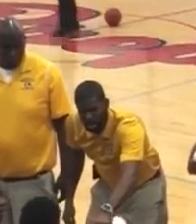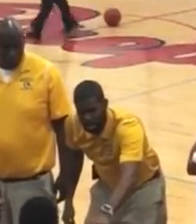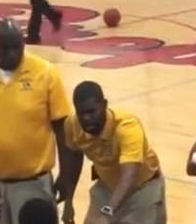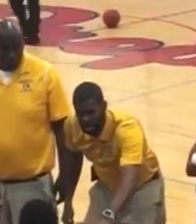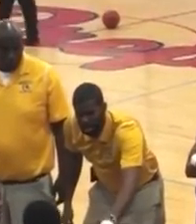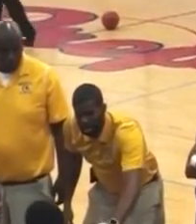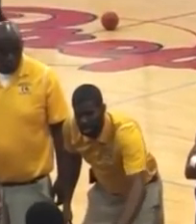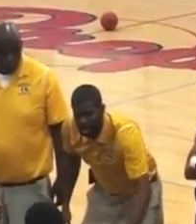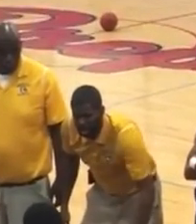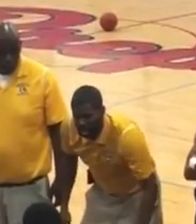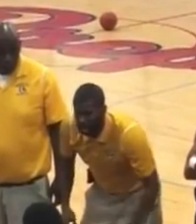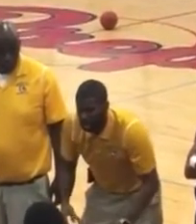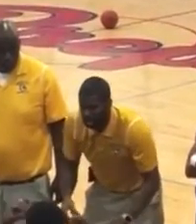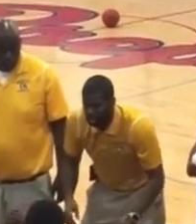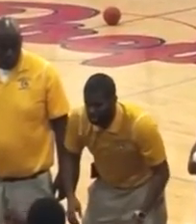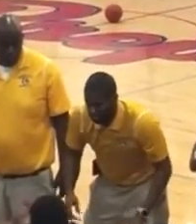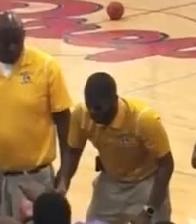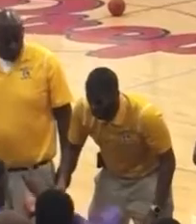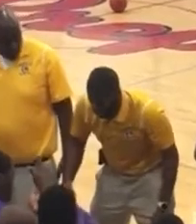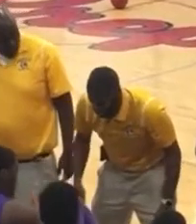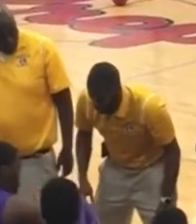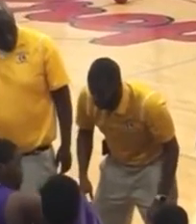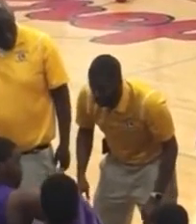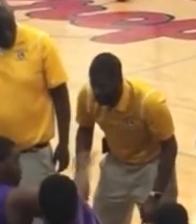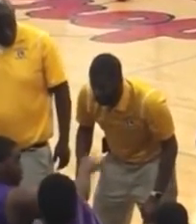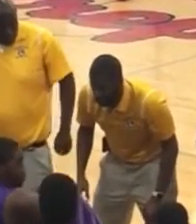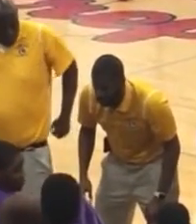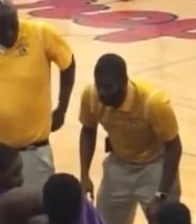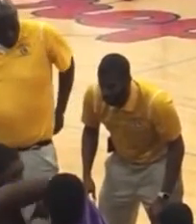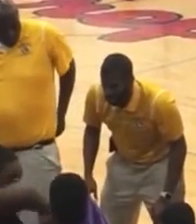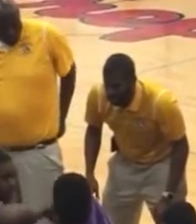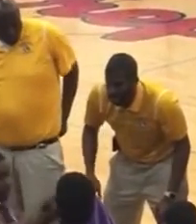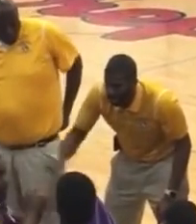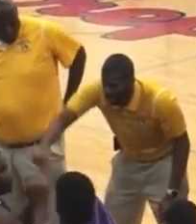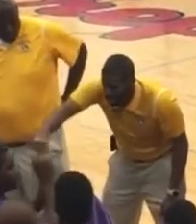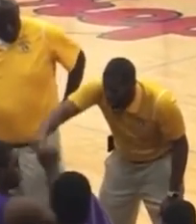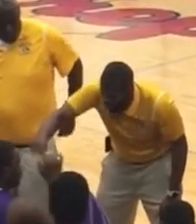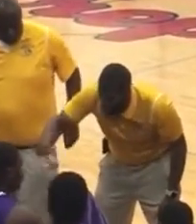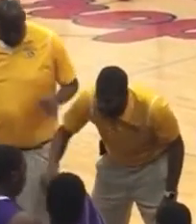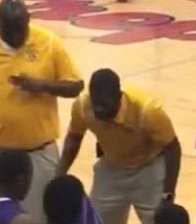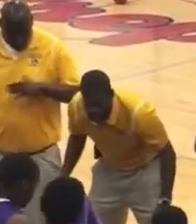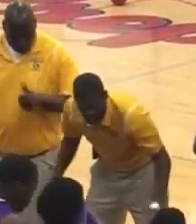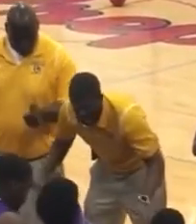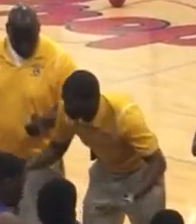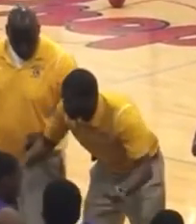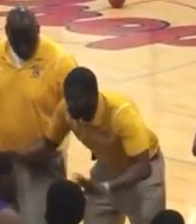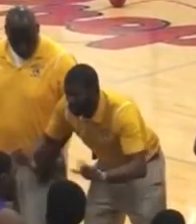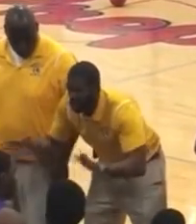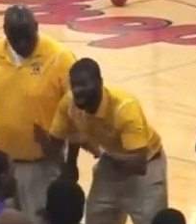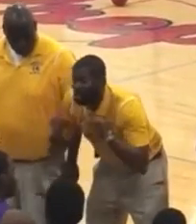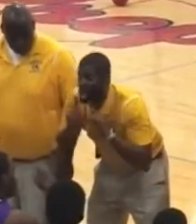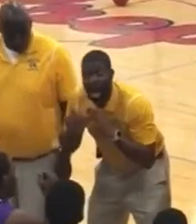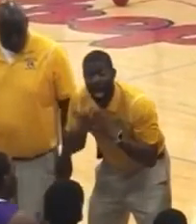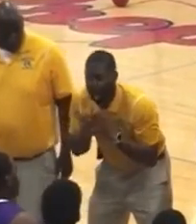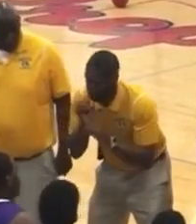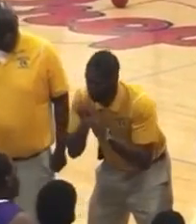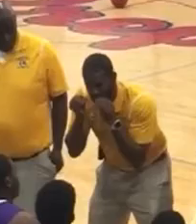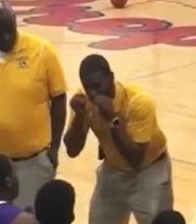sign language. Now this was towards the end of the game out in Flowood so someone from the stands took this video and it's already gotten more than 10,000